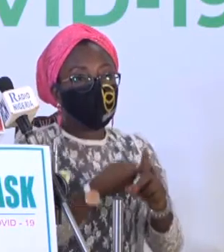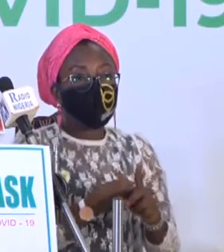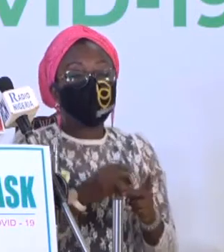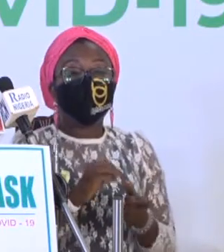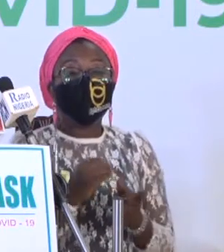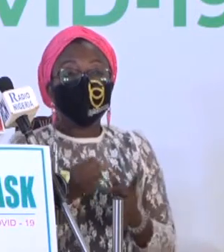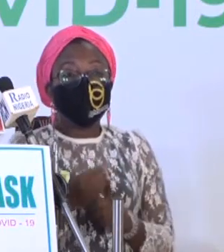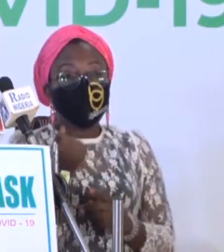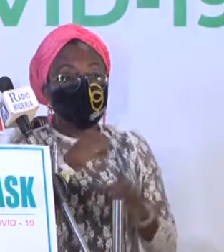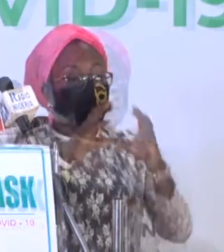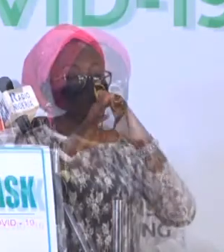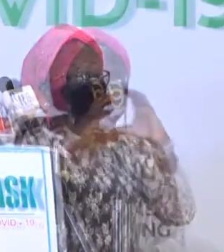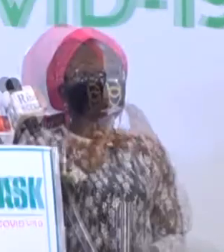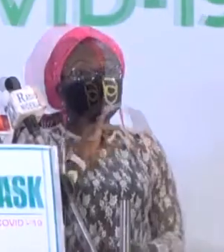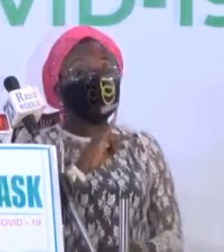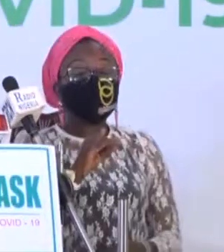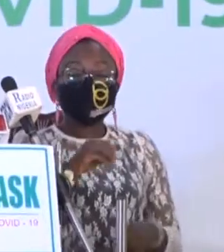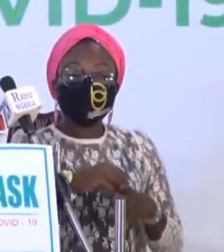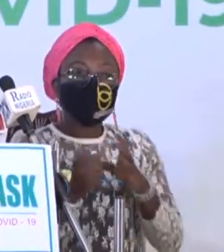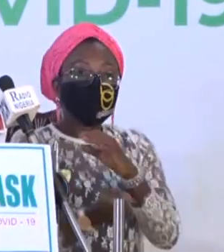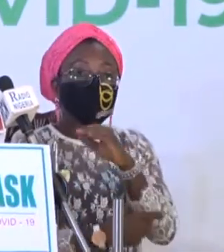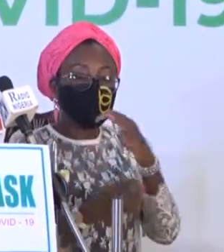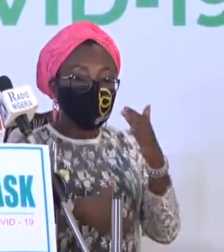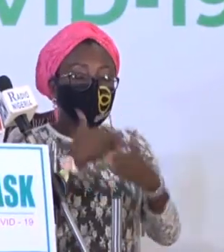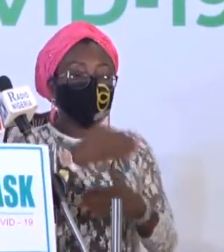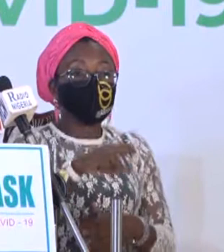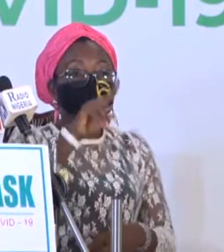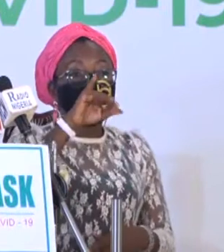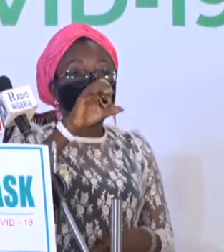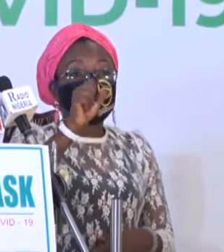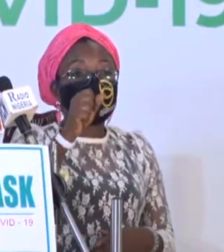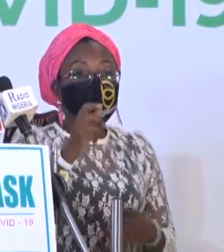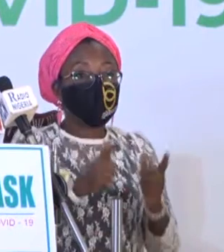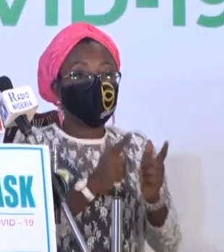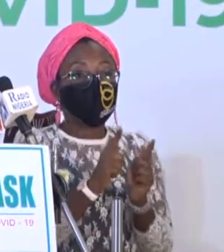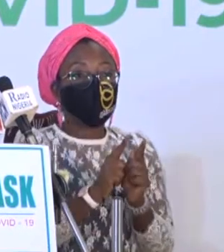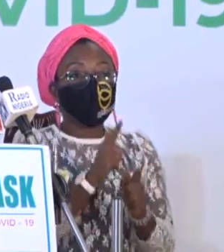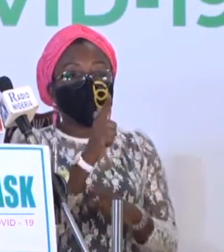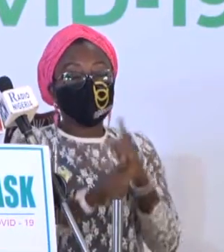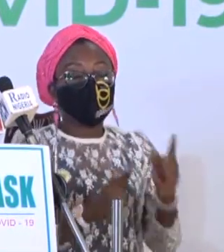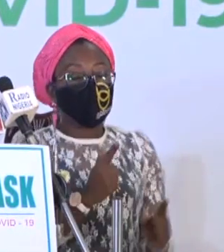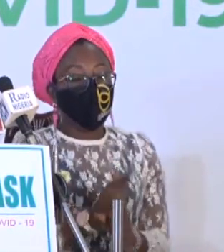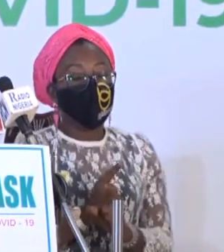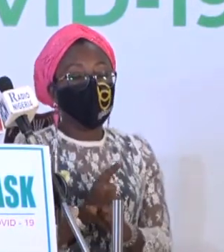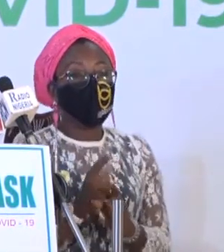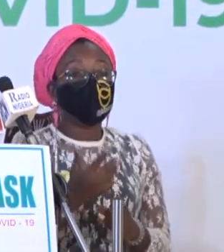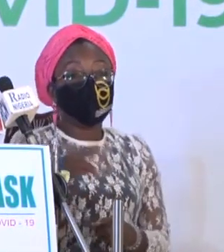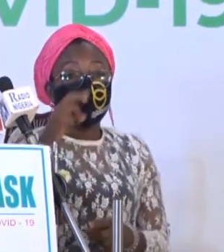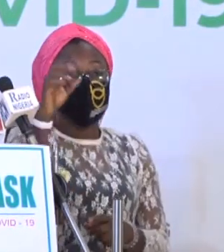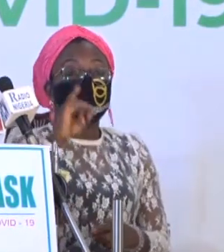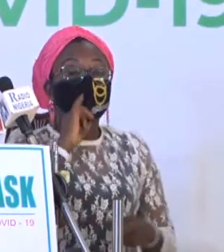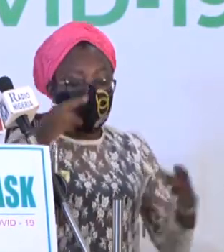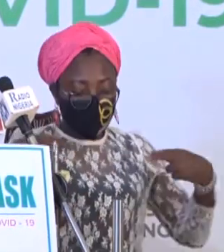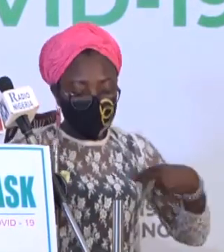briefing on COVID-19 in Abuja. The next visa for global travel is health, especially a COVID